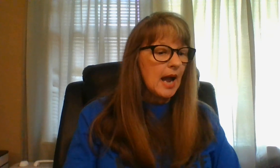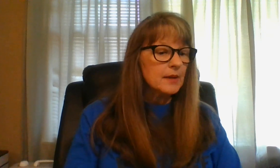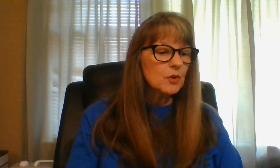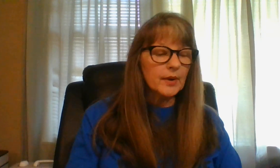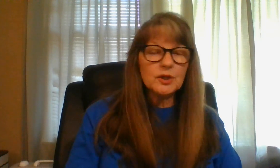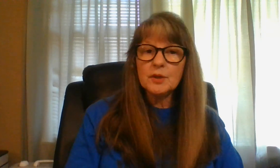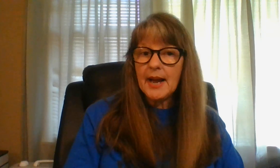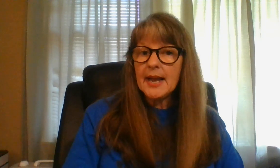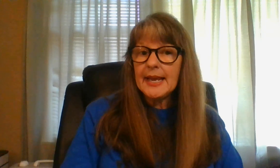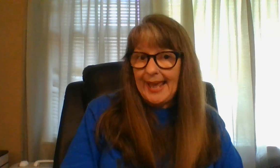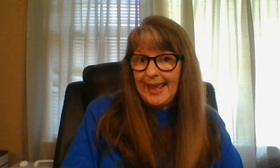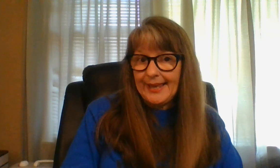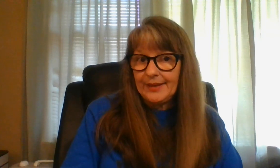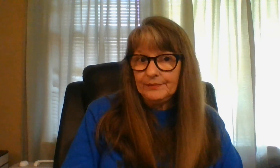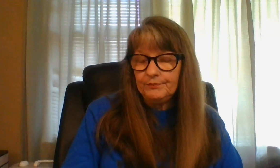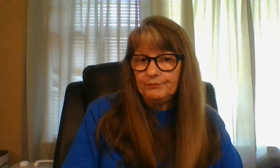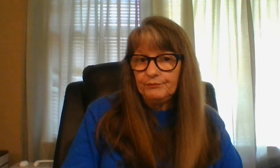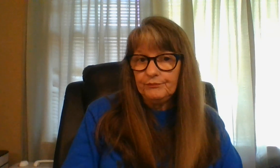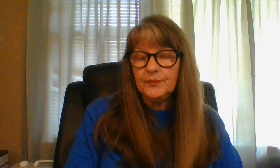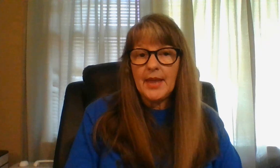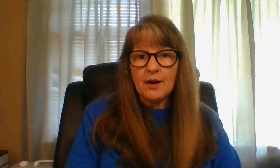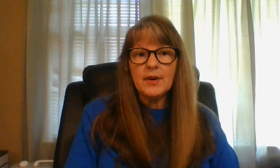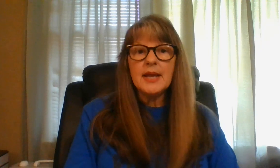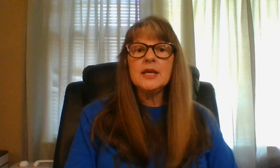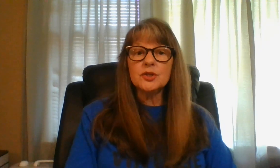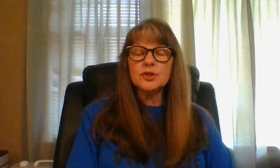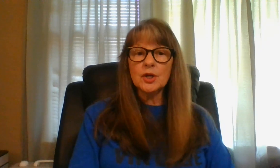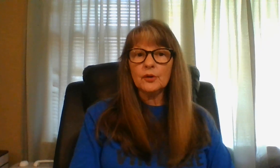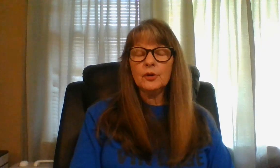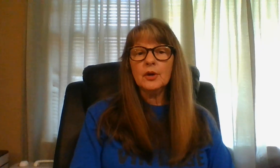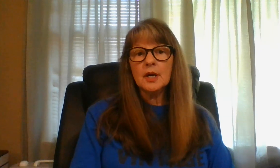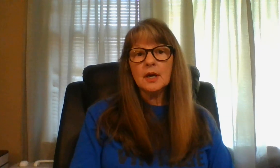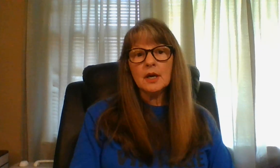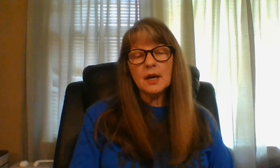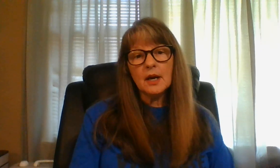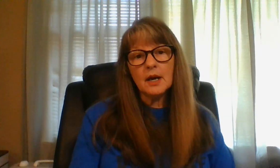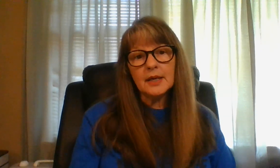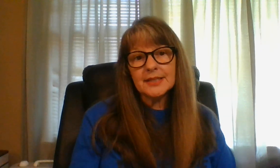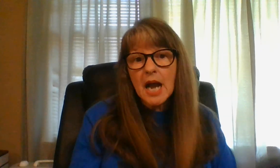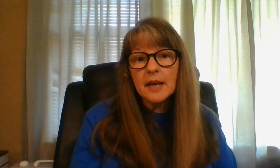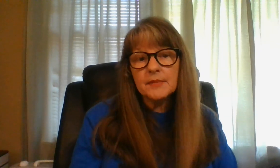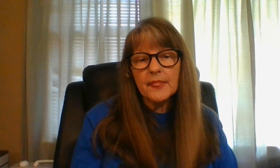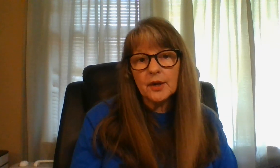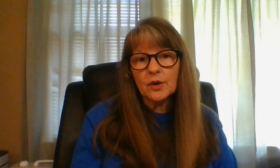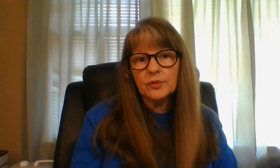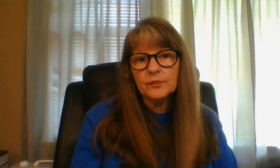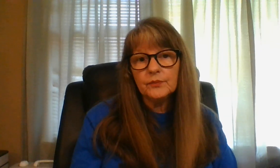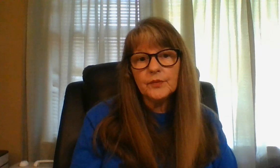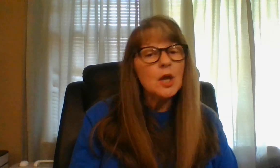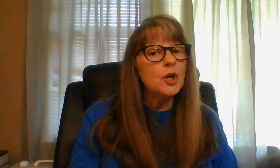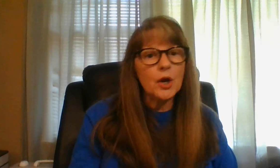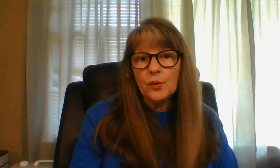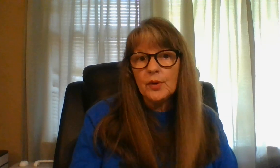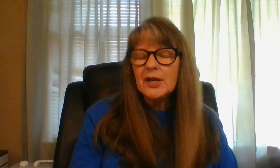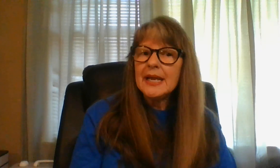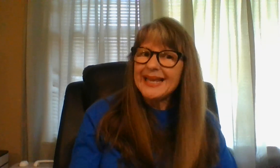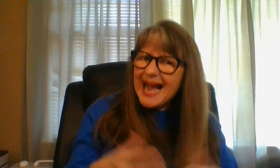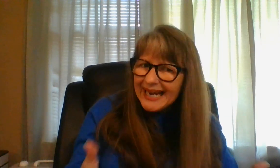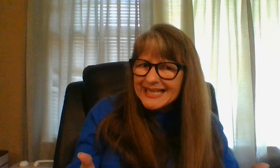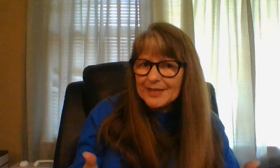I'm going to buy a cake. Now, is there time in there? No, it kind of seems